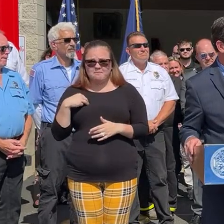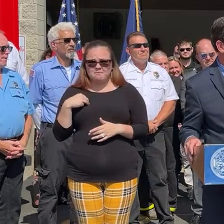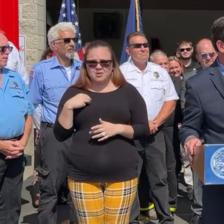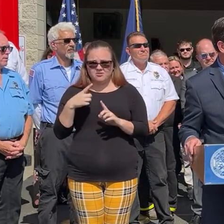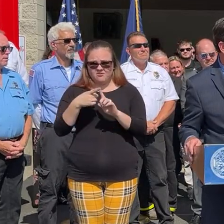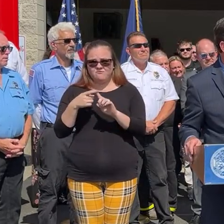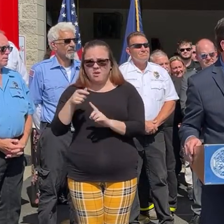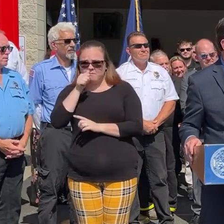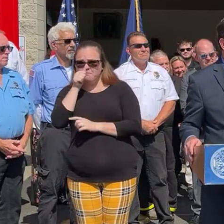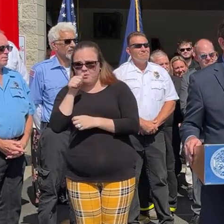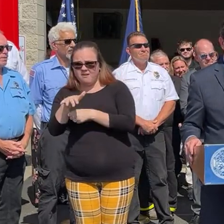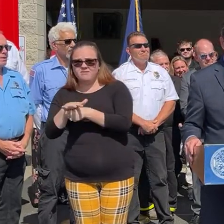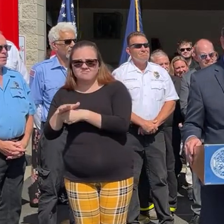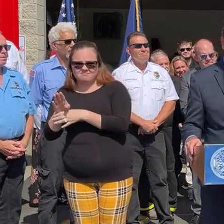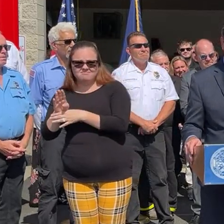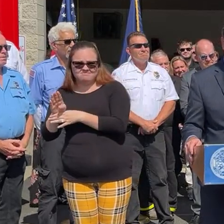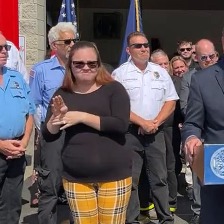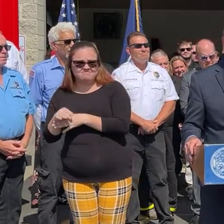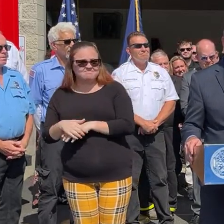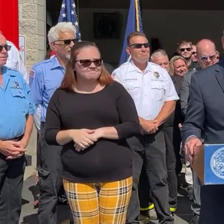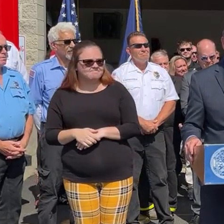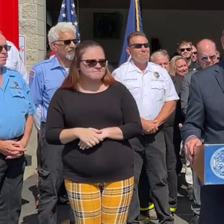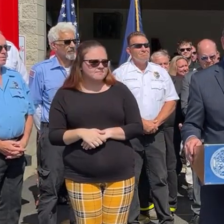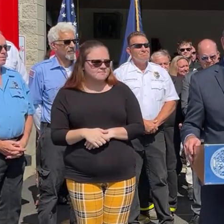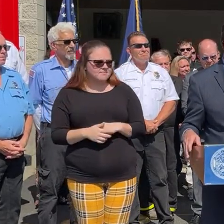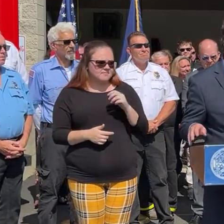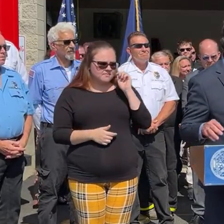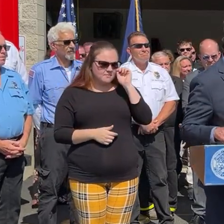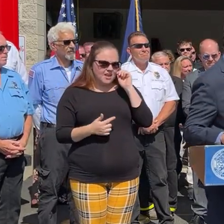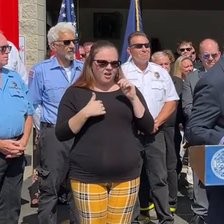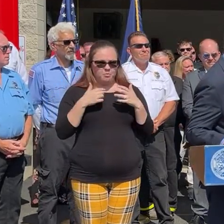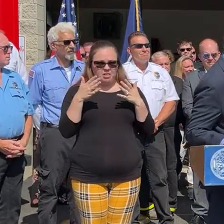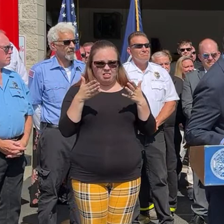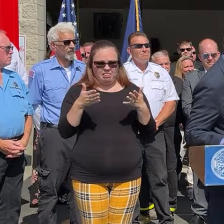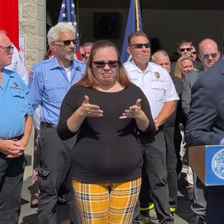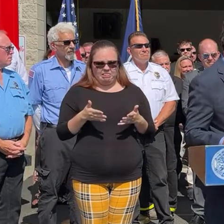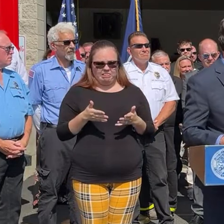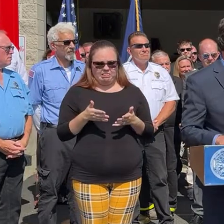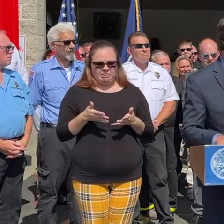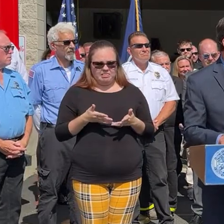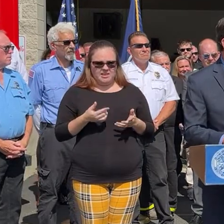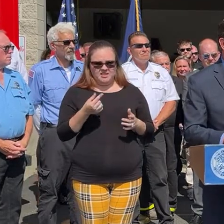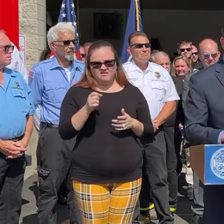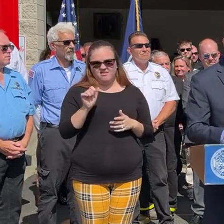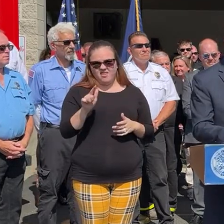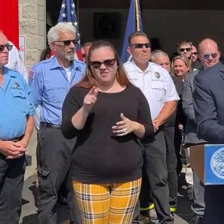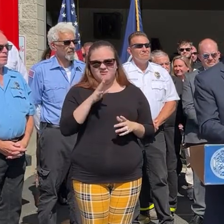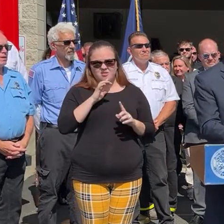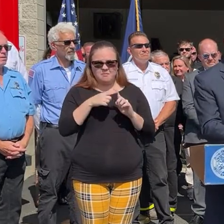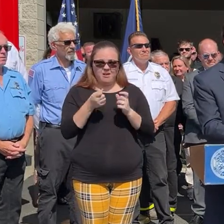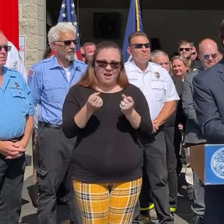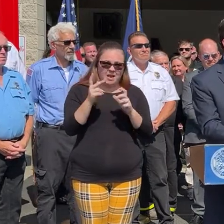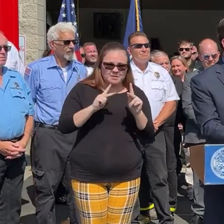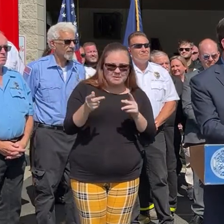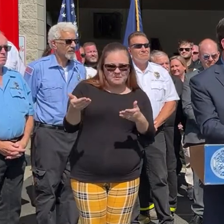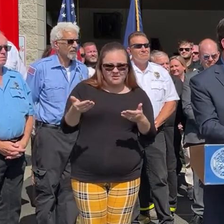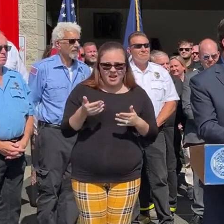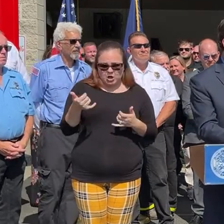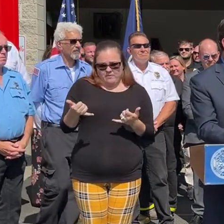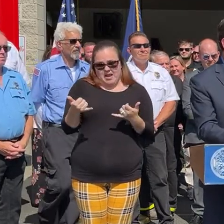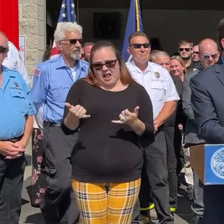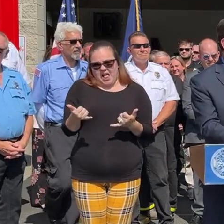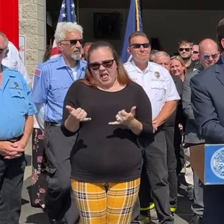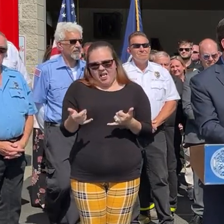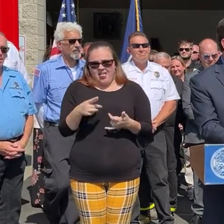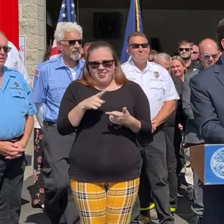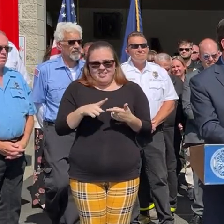from the private sector. I will leave it up to Mr. Gill to talk about how many people have been hired at this point,